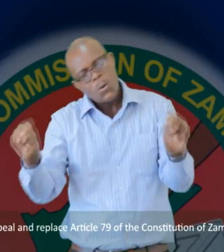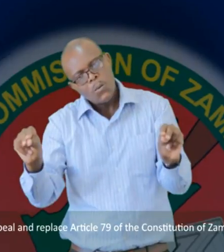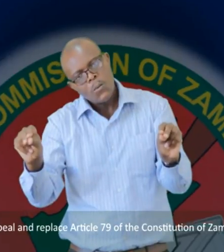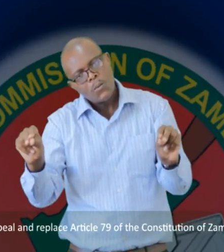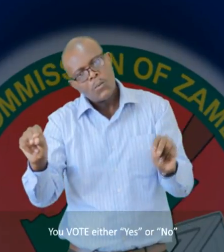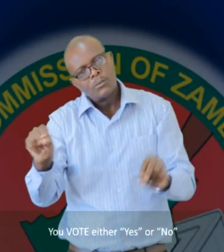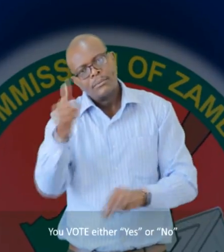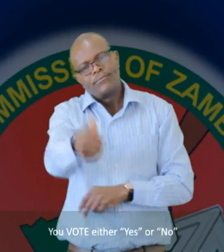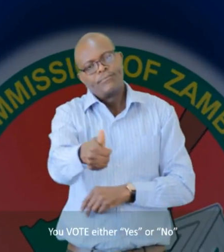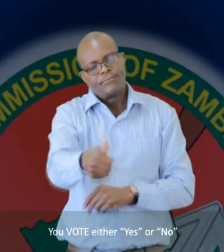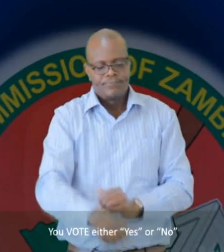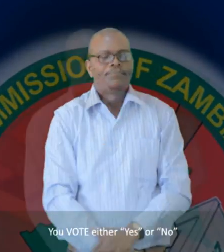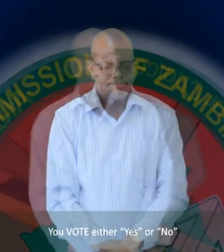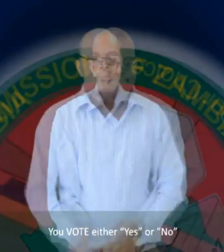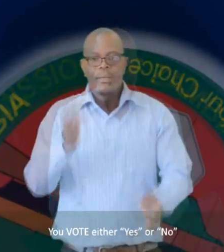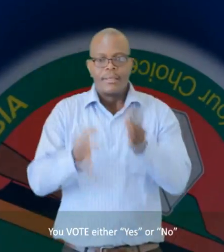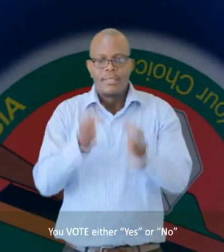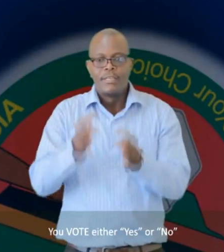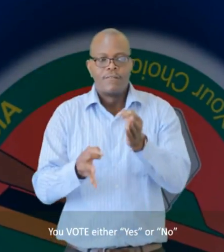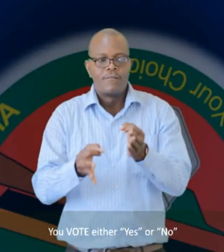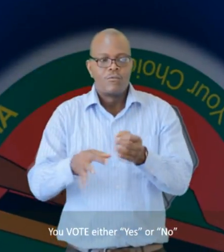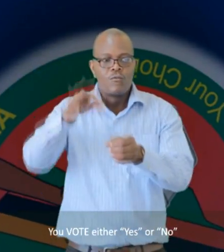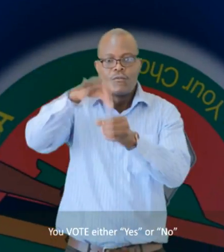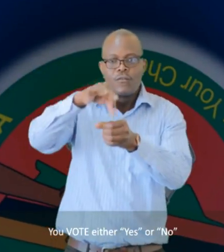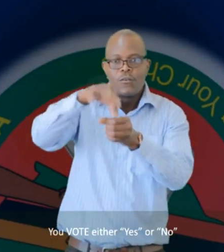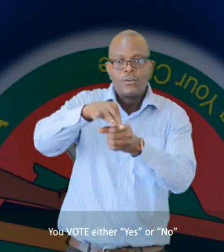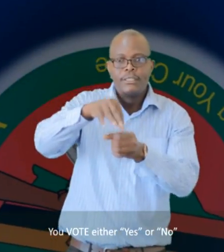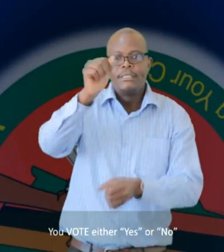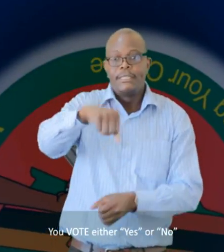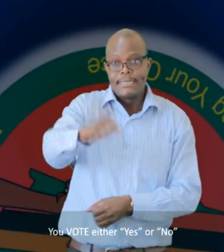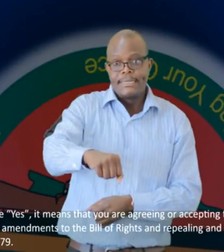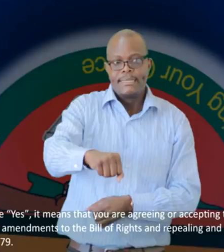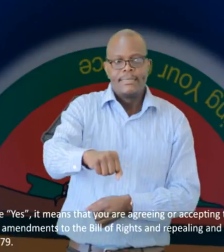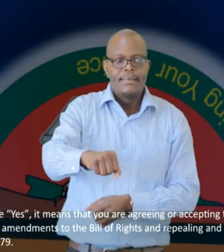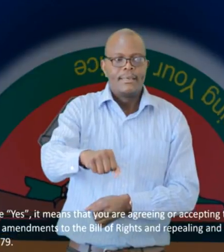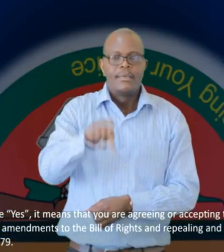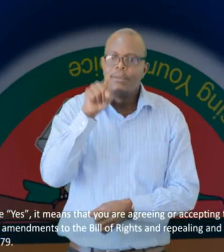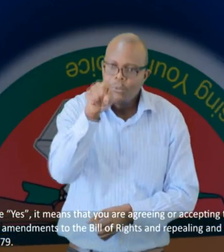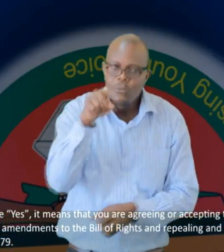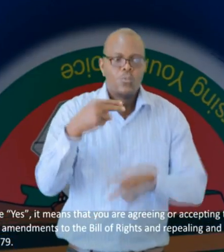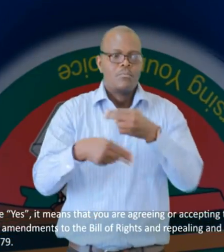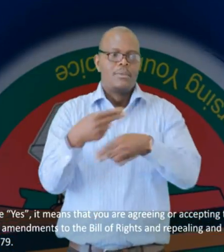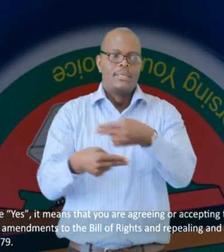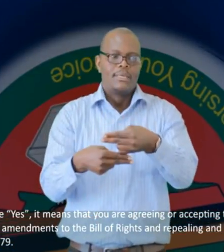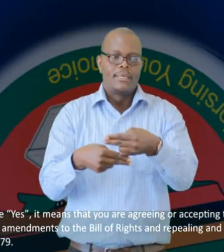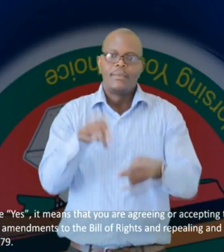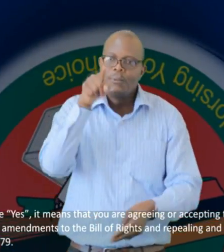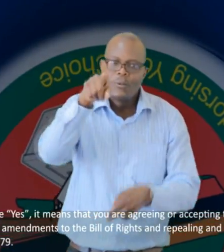You vote either yes or no. If you vote yes, it means that you